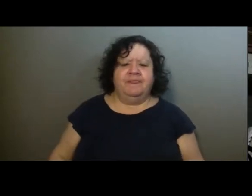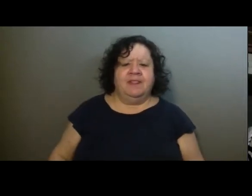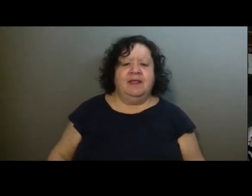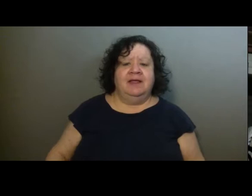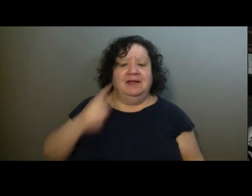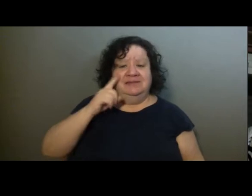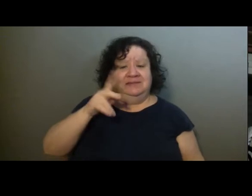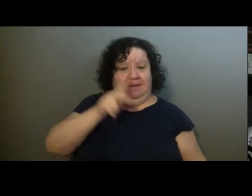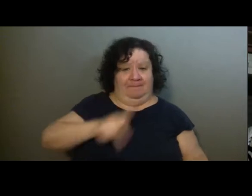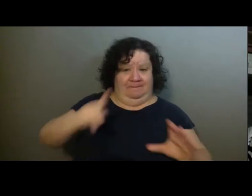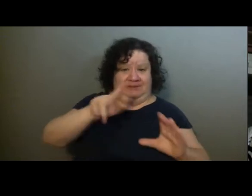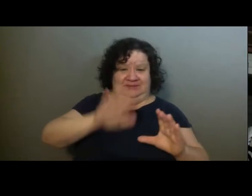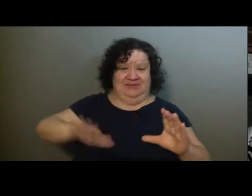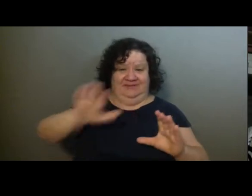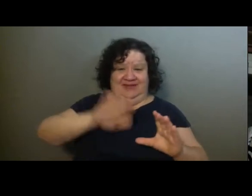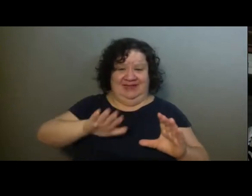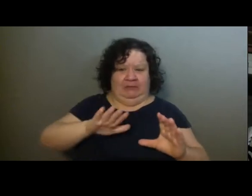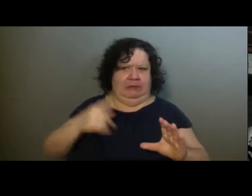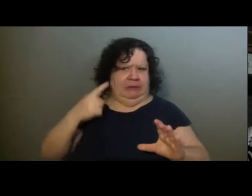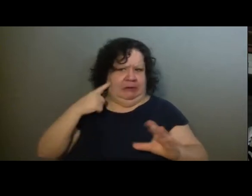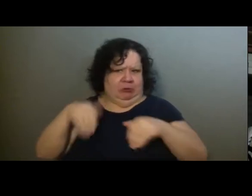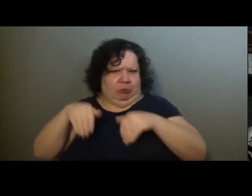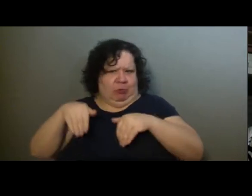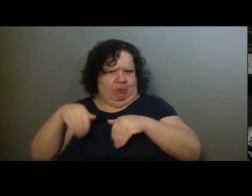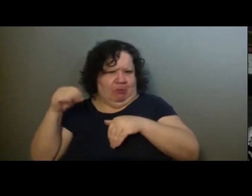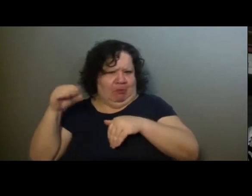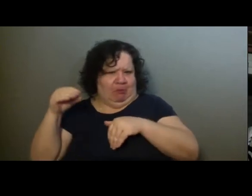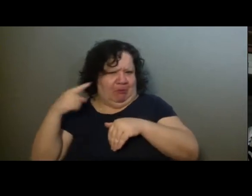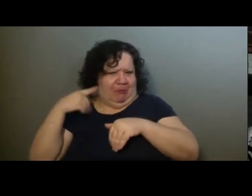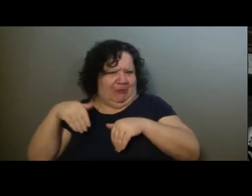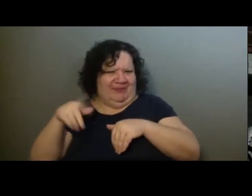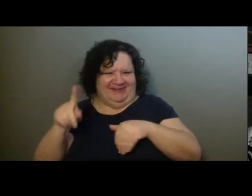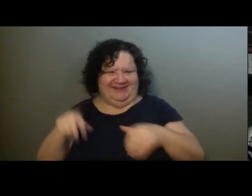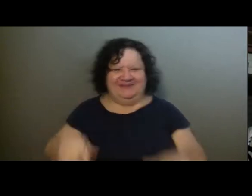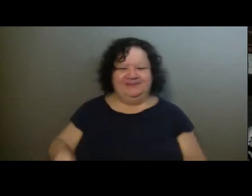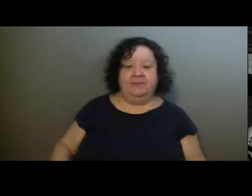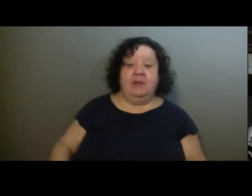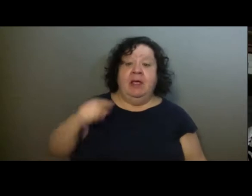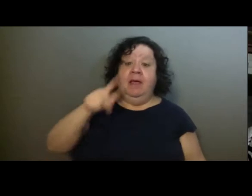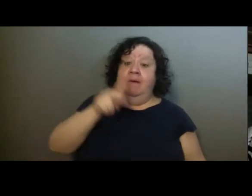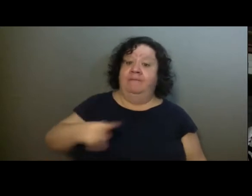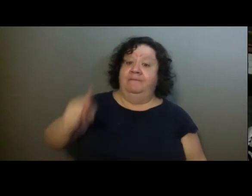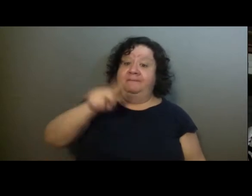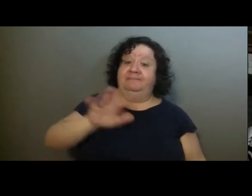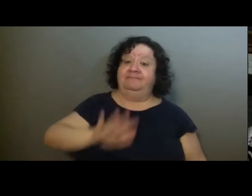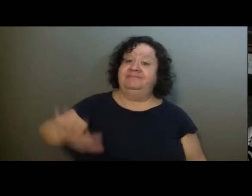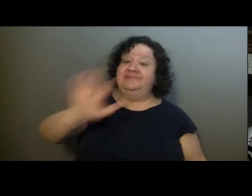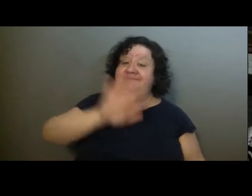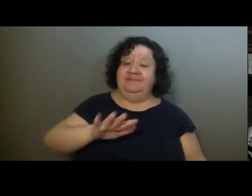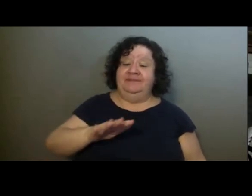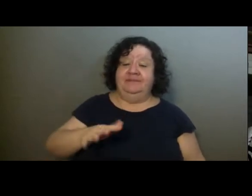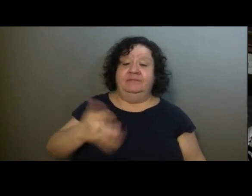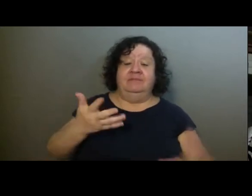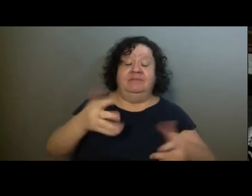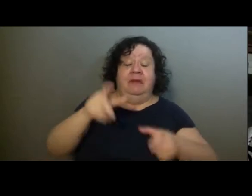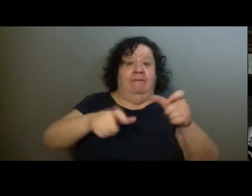through formal forms of media. And this is through the government platforms, through the national disaster management organizations that